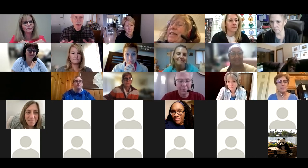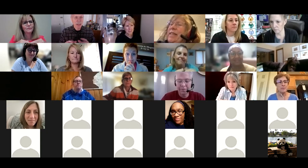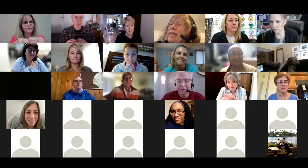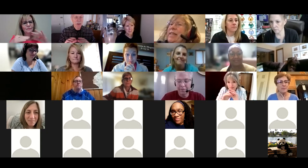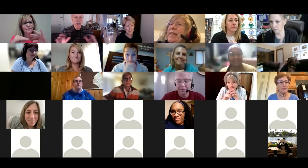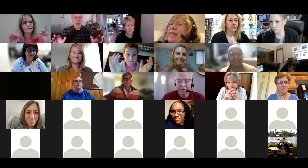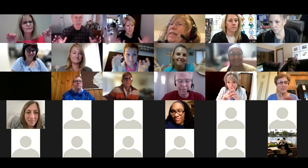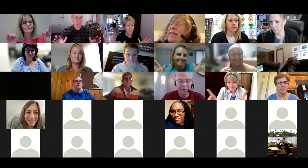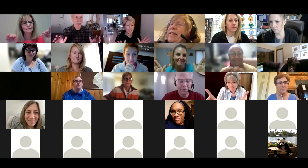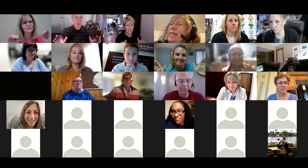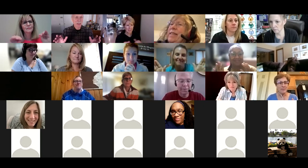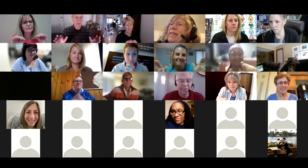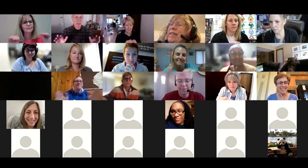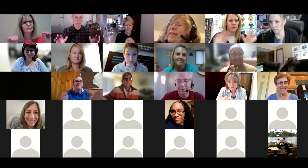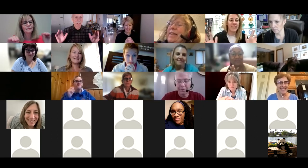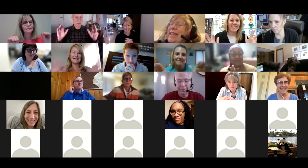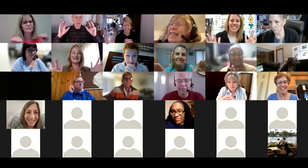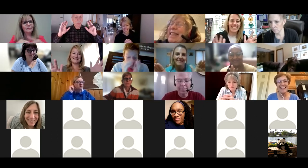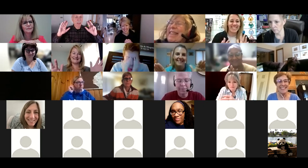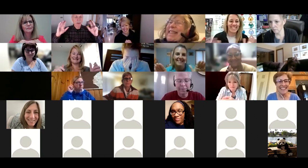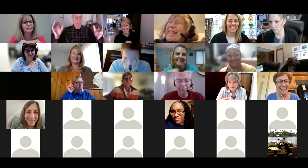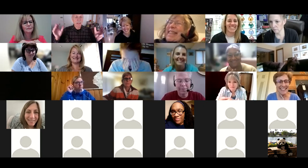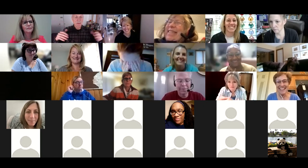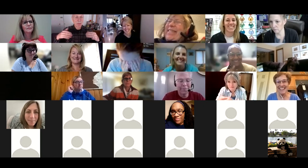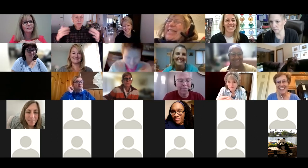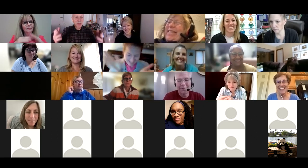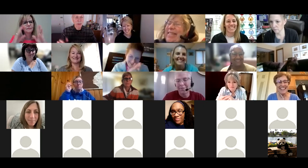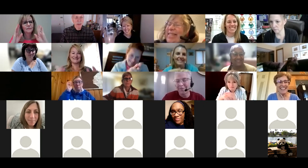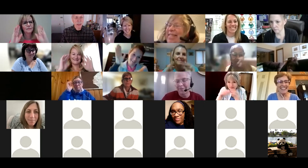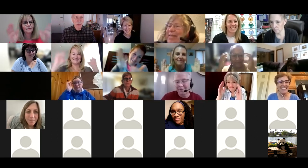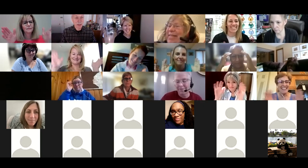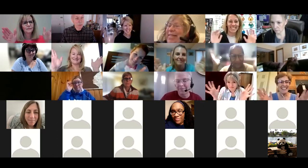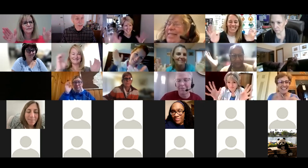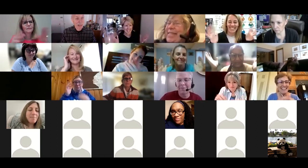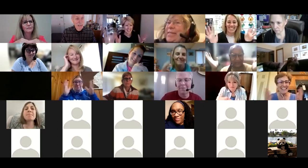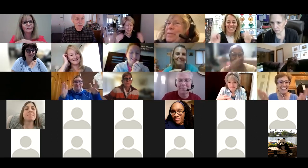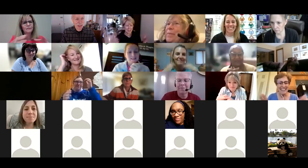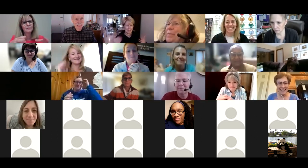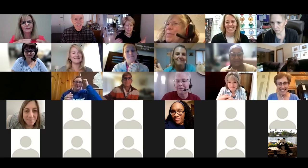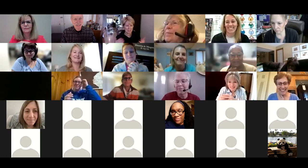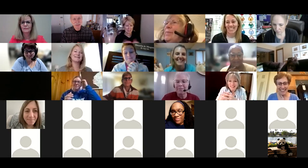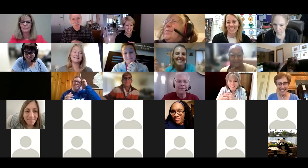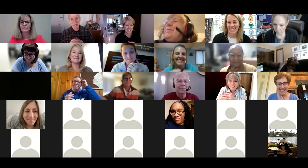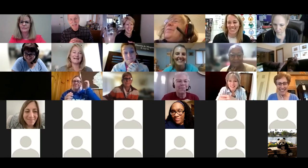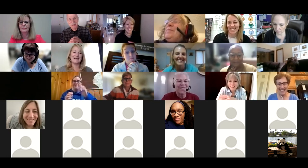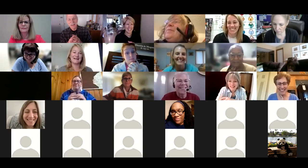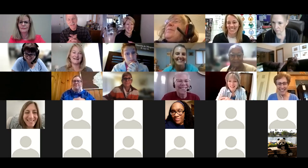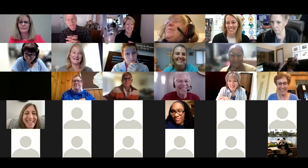I ever said that. Okay. I mean, this would be crazy if I put this on the internet, which I am going to do. Any other questions?